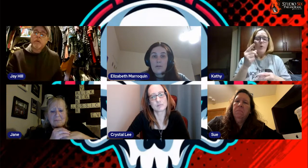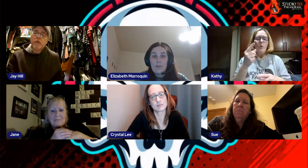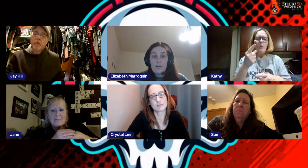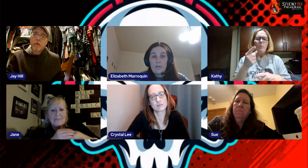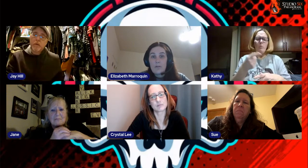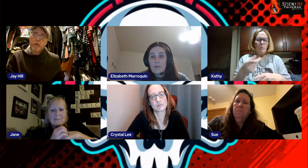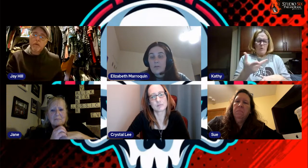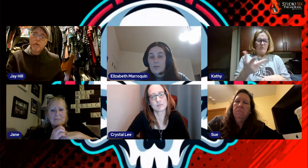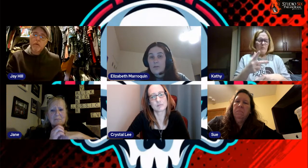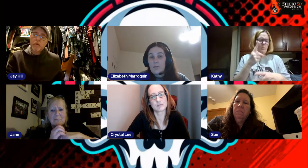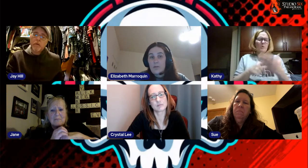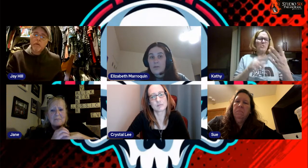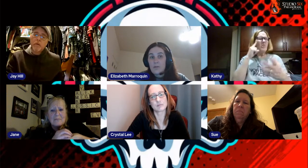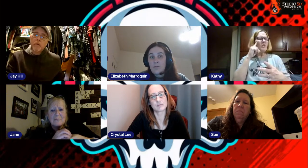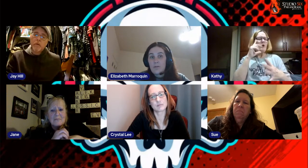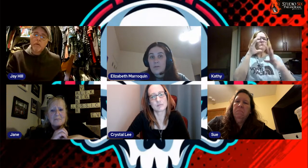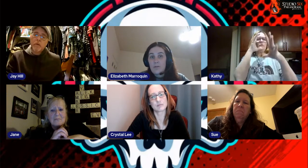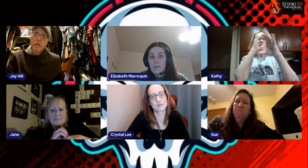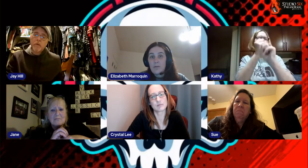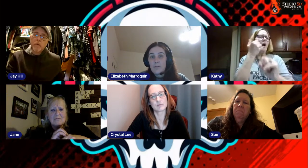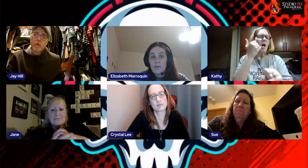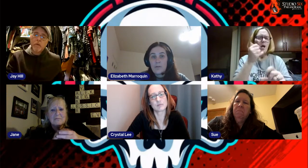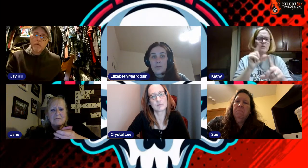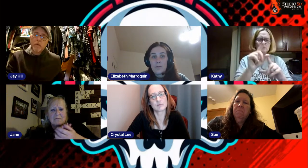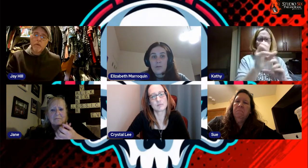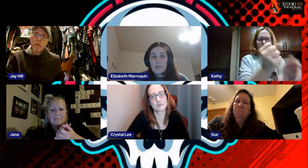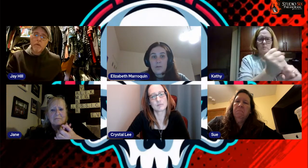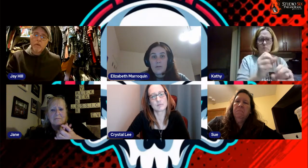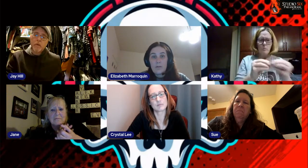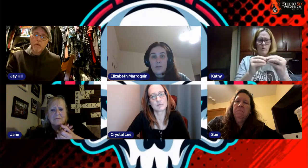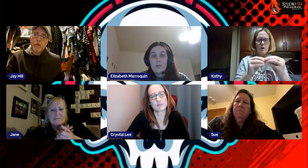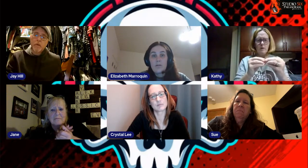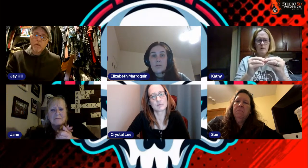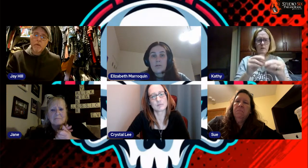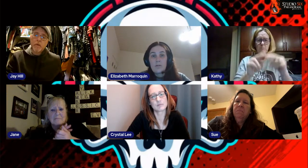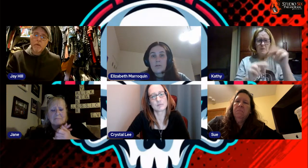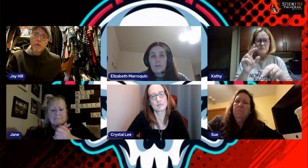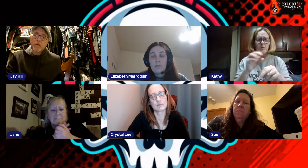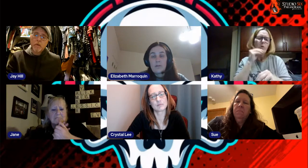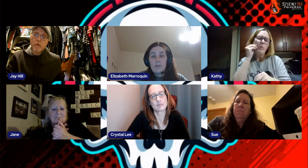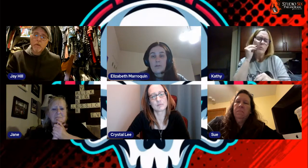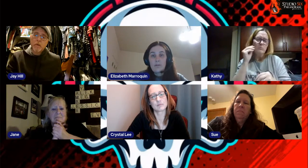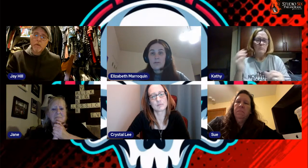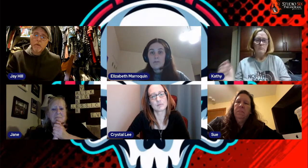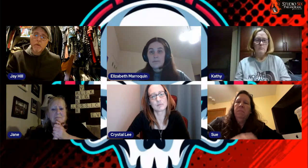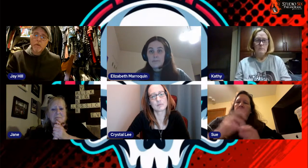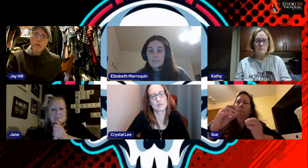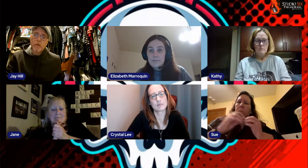I